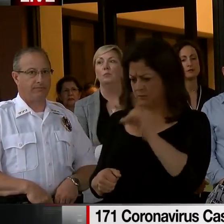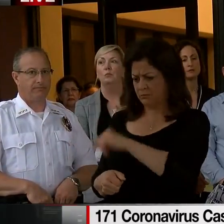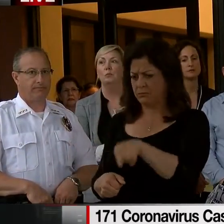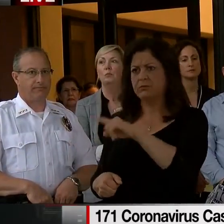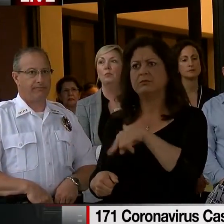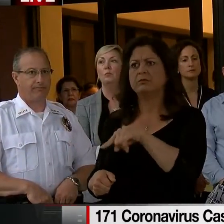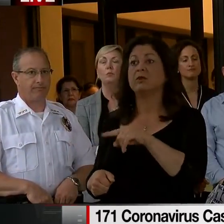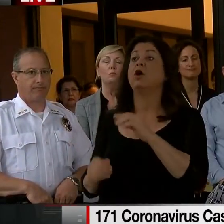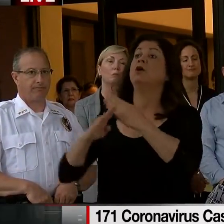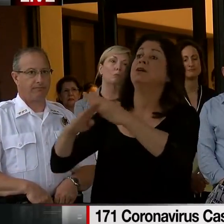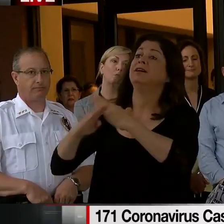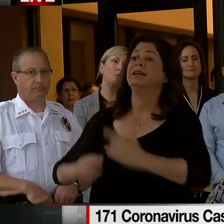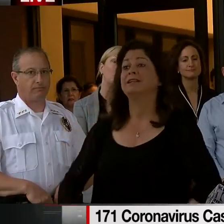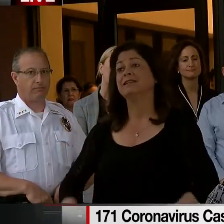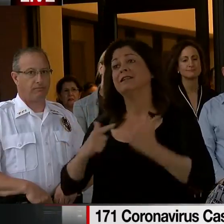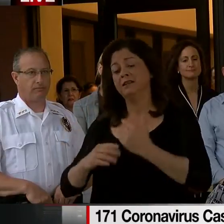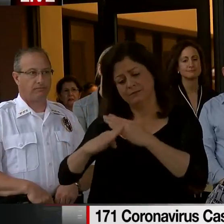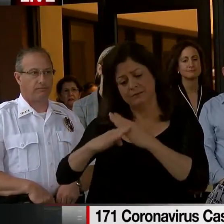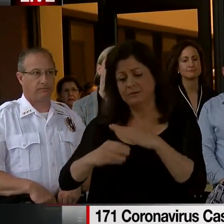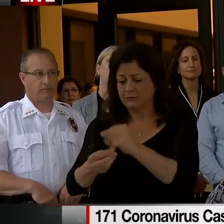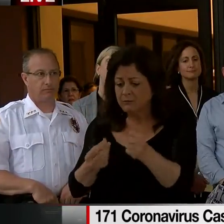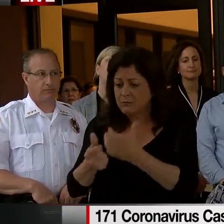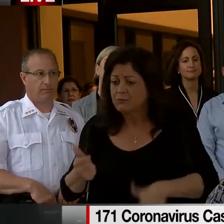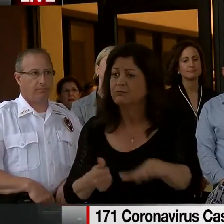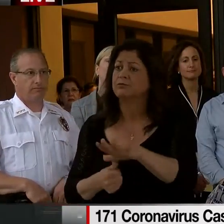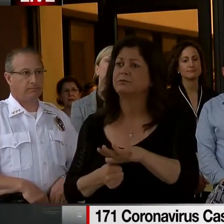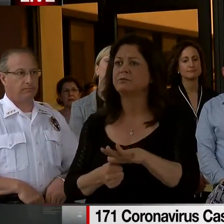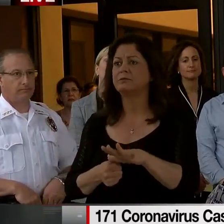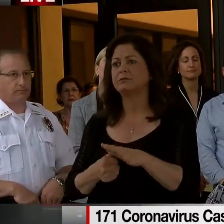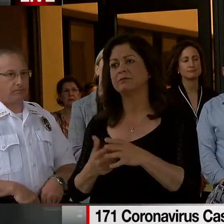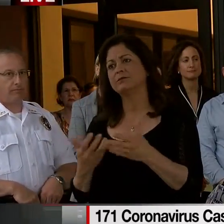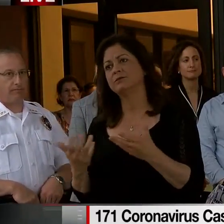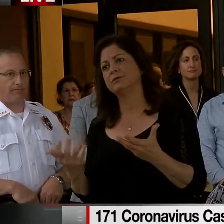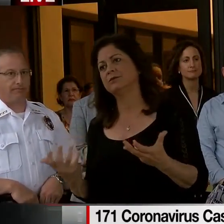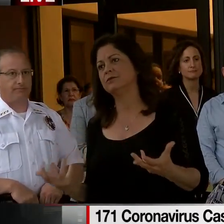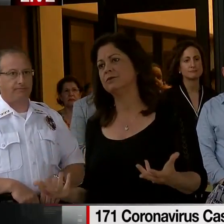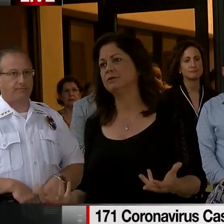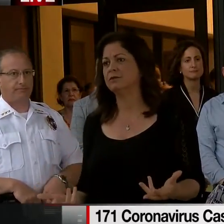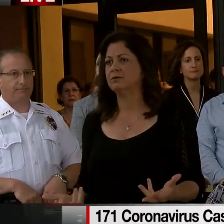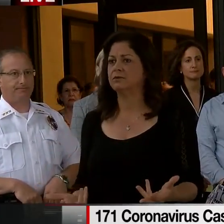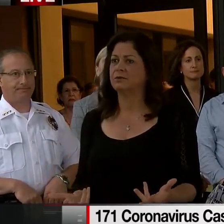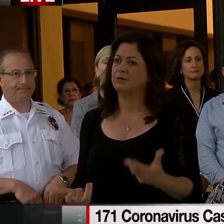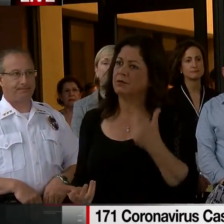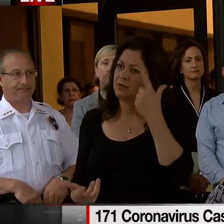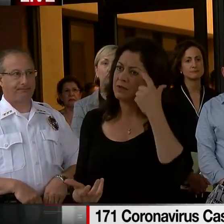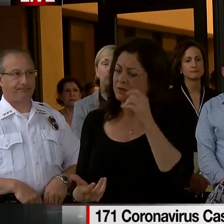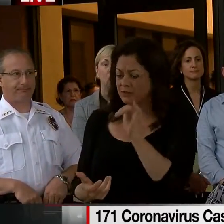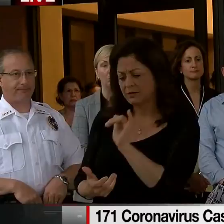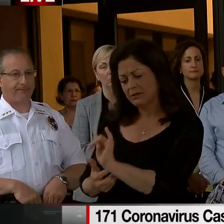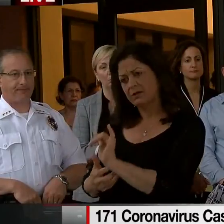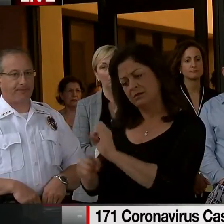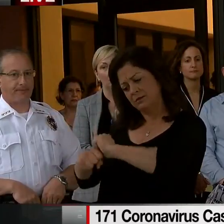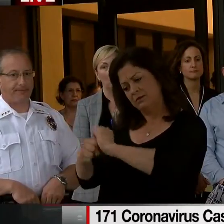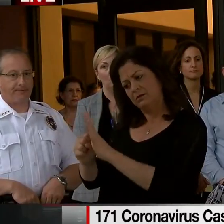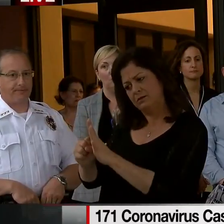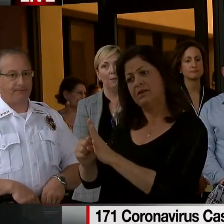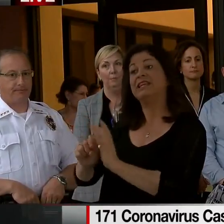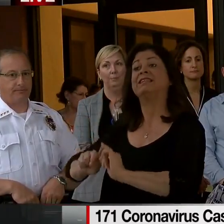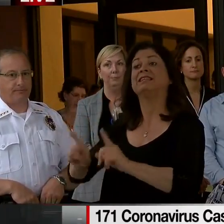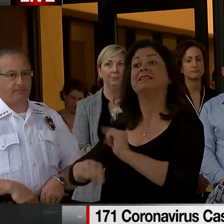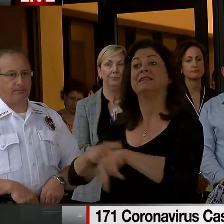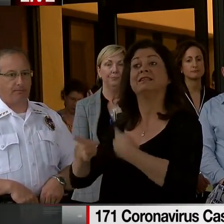property. So, just think of this as a different kind of natural disaster.